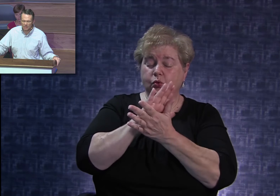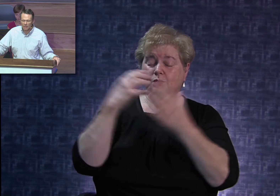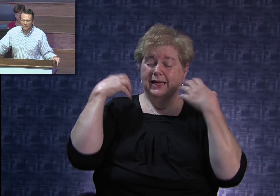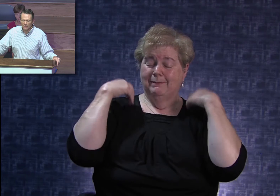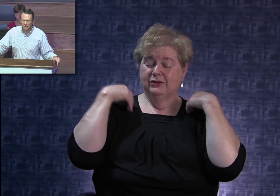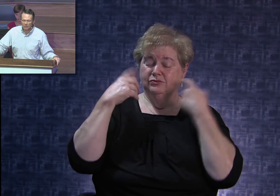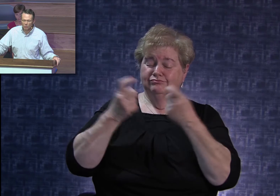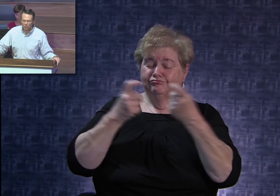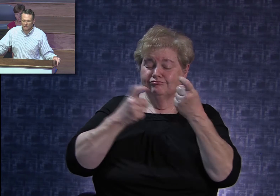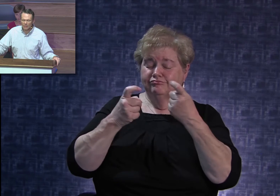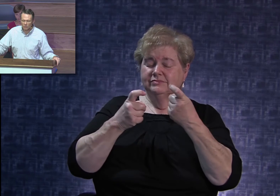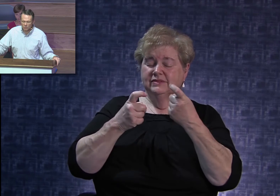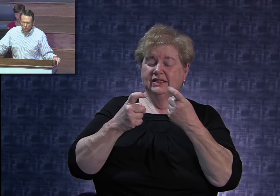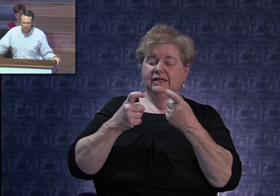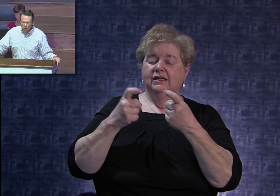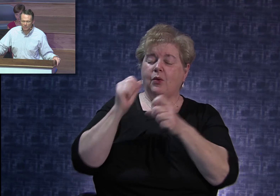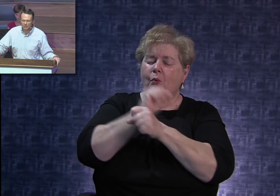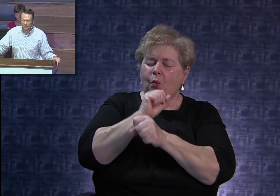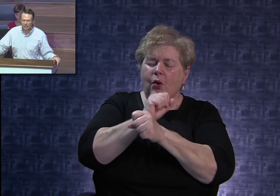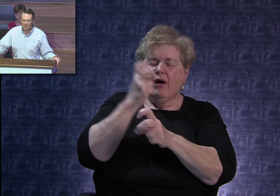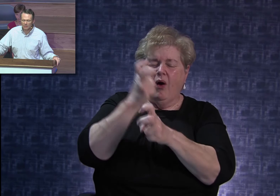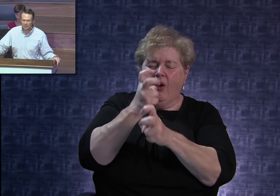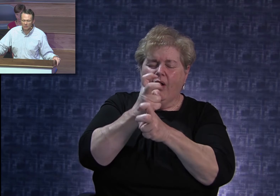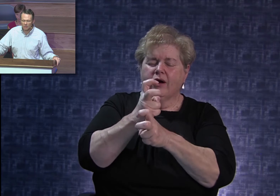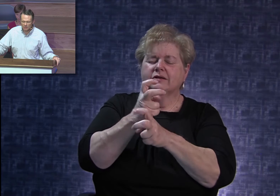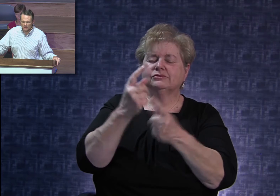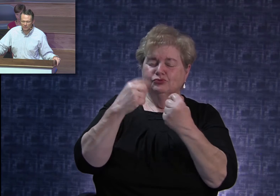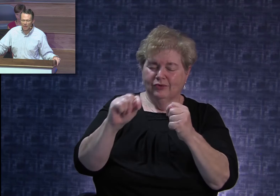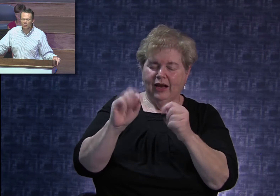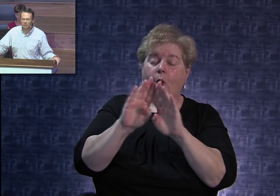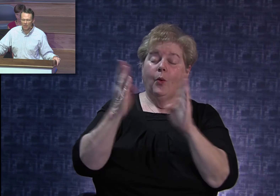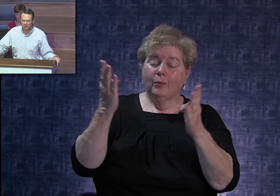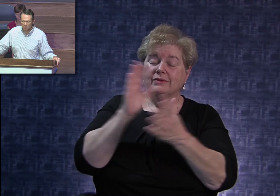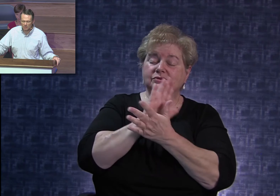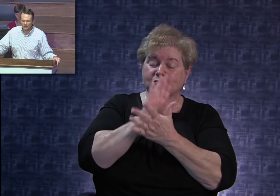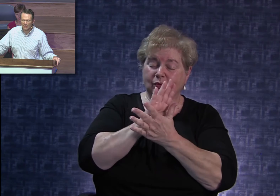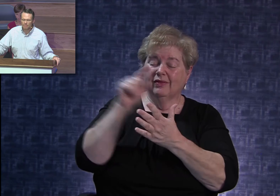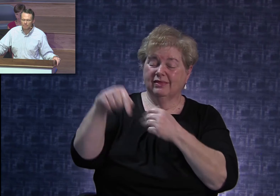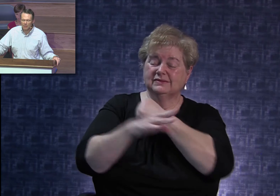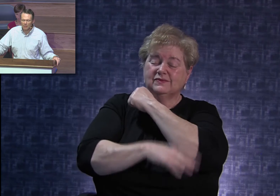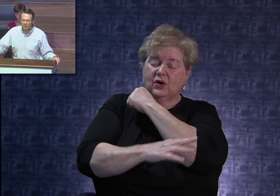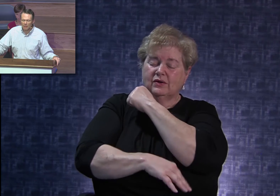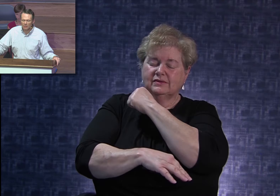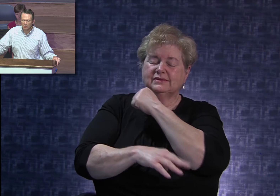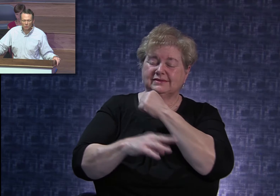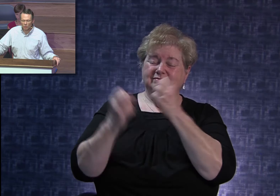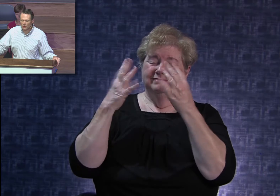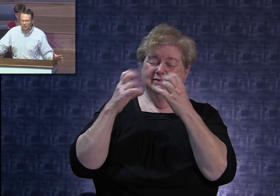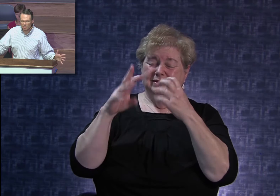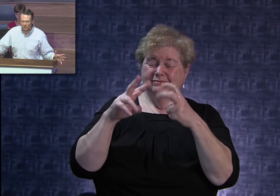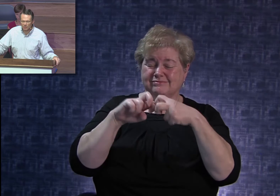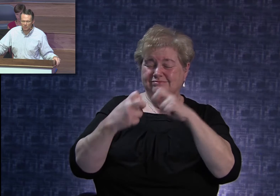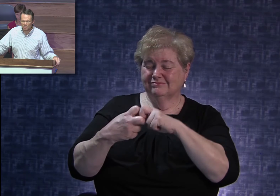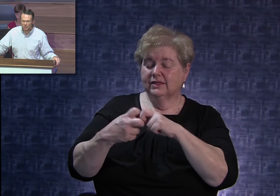tirelessly toward getting our school reopened and the logistics of that and the challenges of that. And Lord,